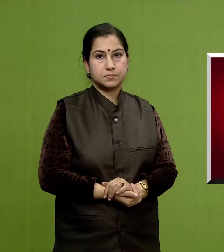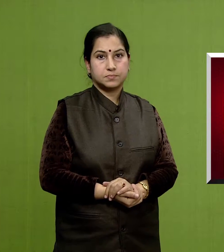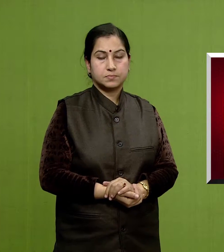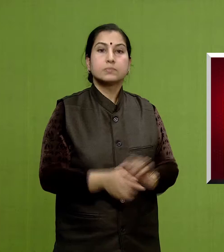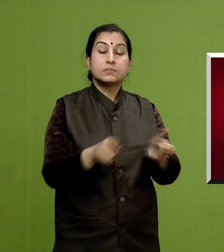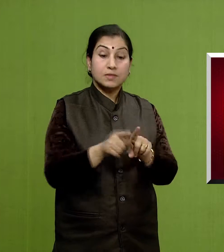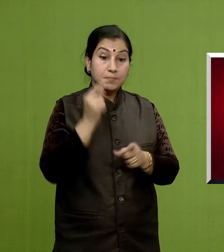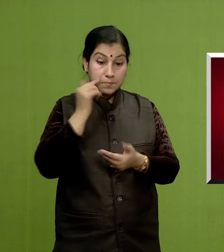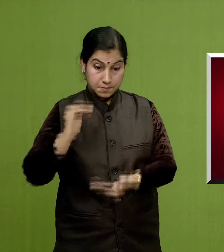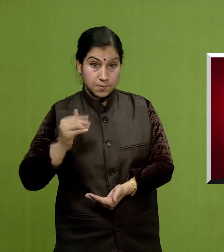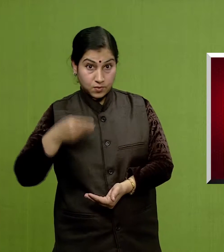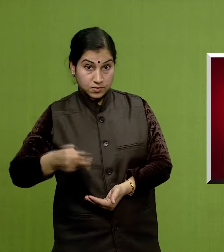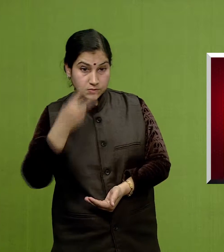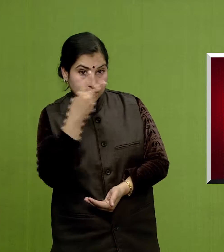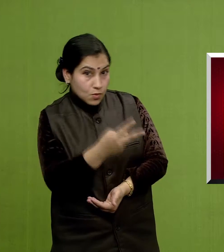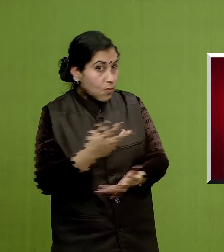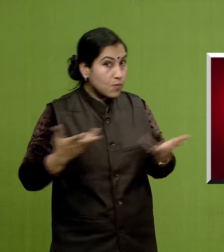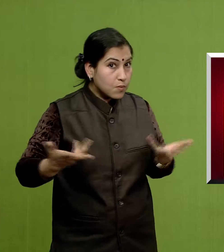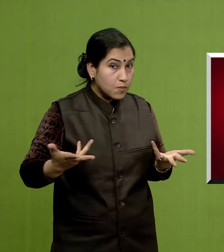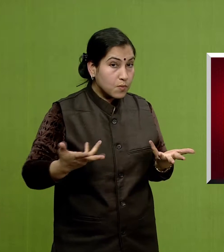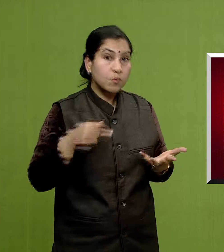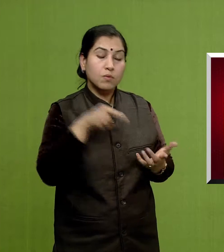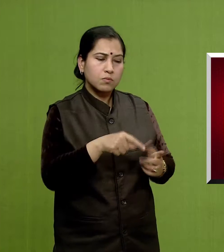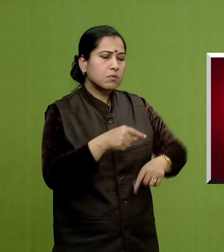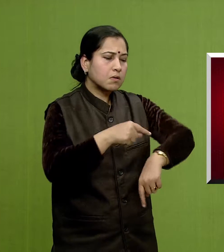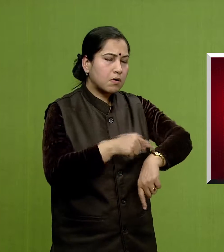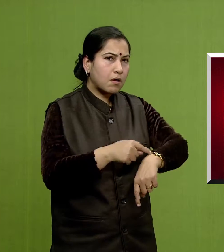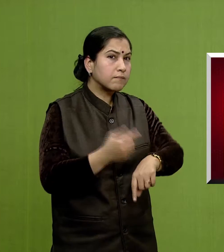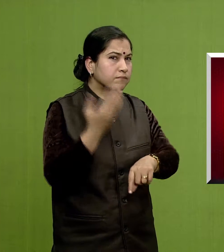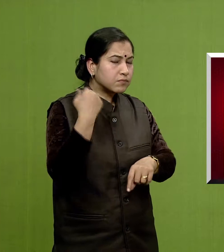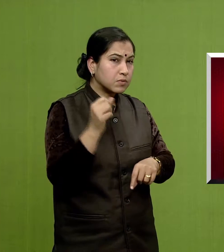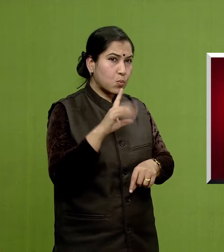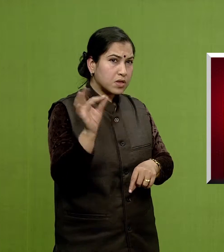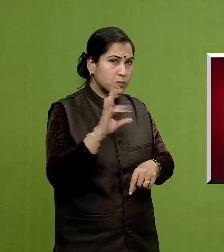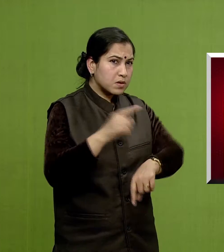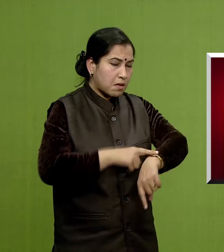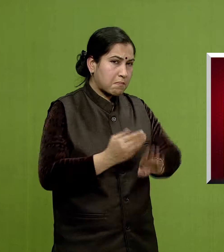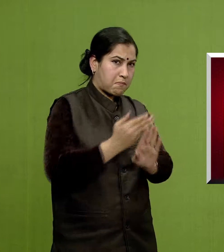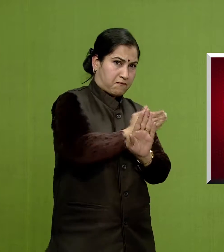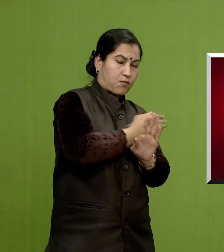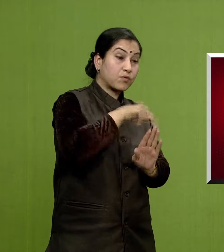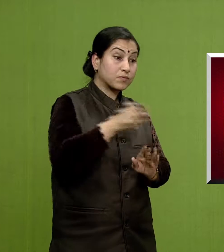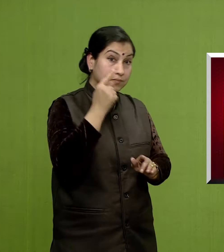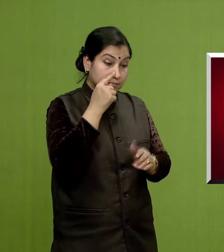Mani saw that over the past few weeks, Yadvi had